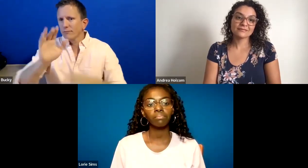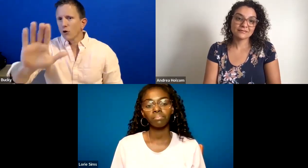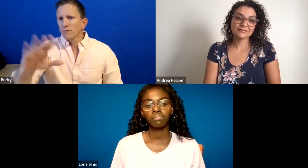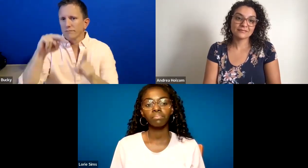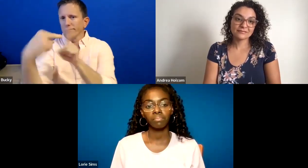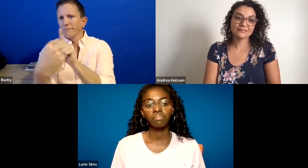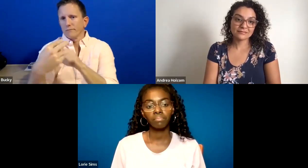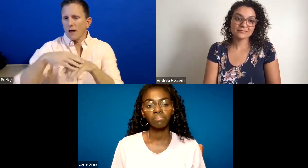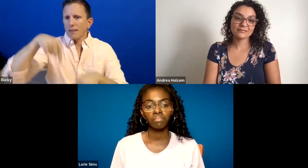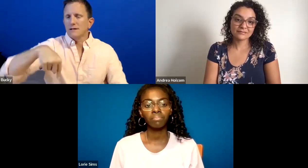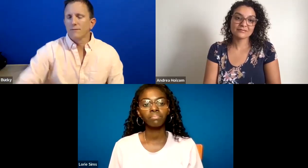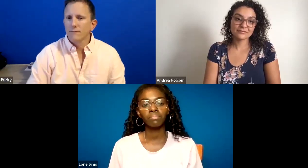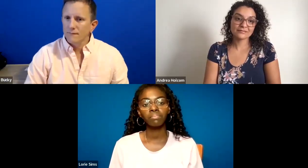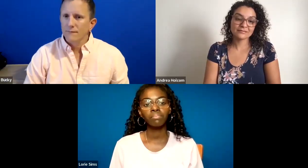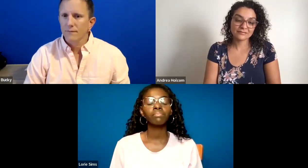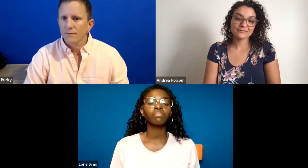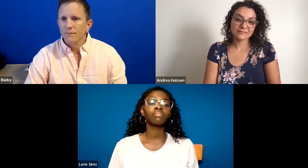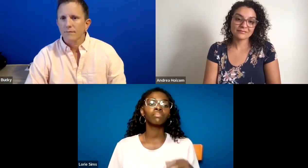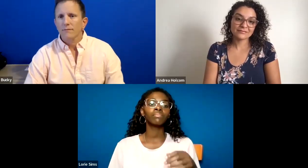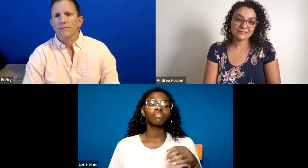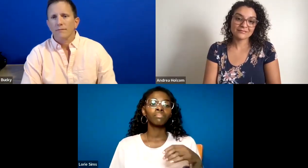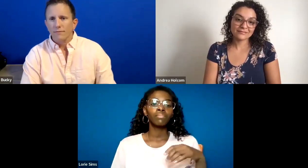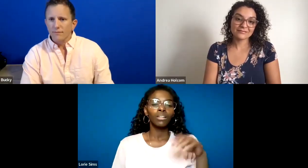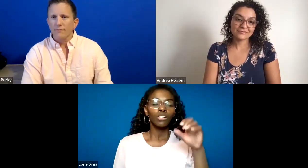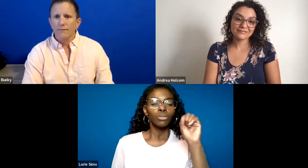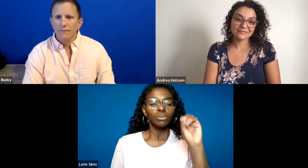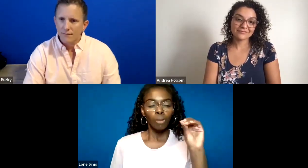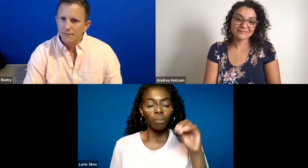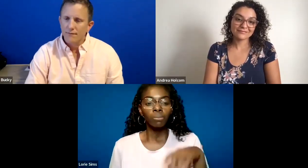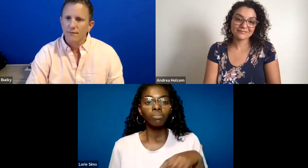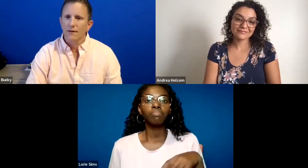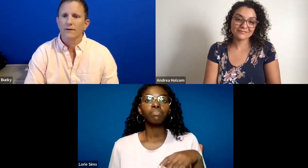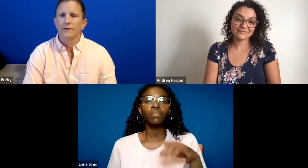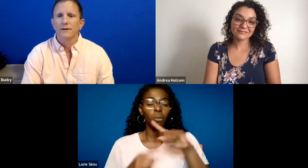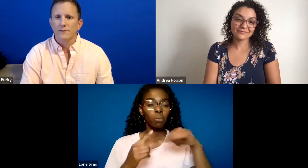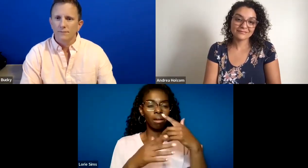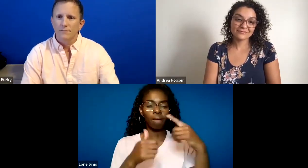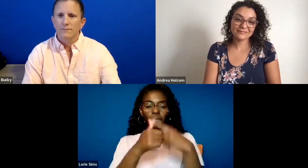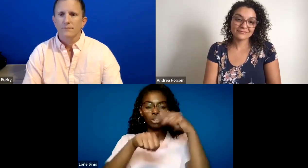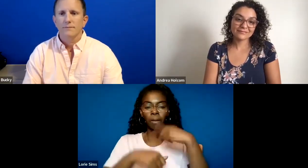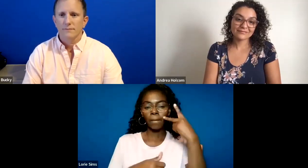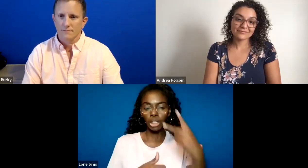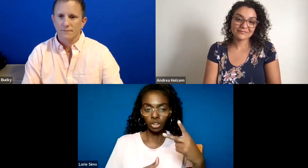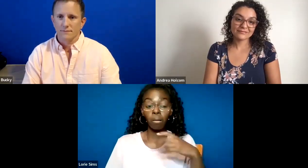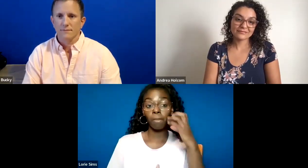to talk about this and to talk about what insight that she has about why this issue was such a trigger.